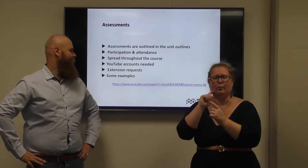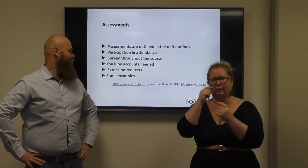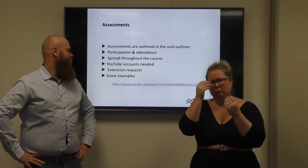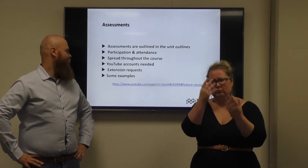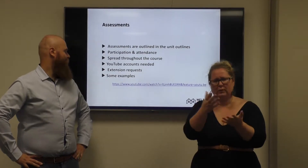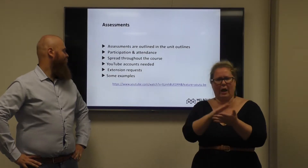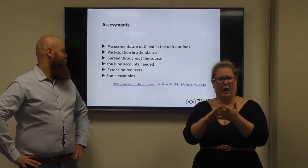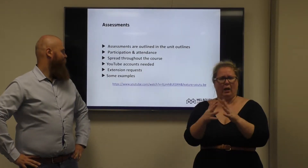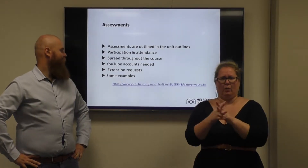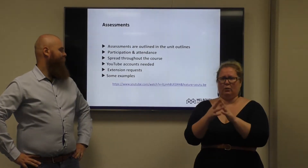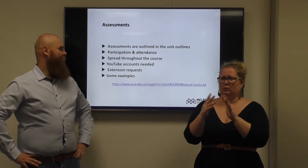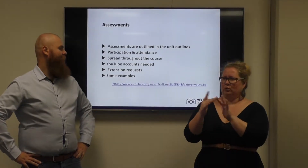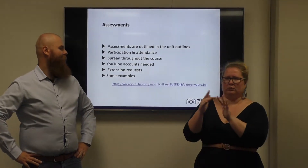any problems with accessing Moodle.